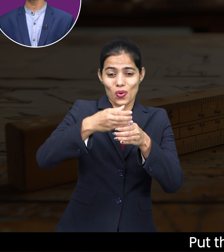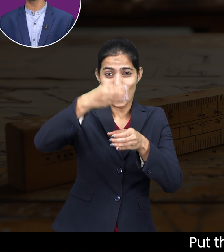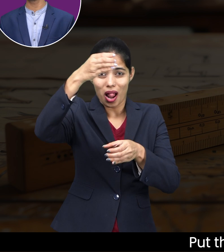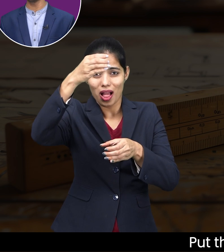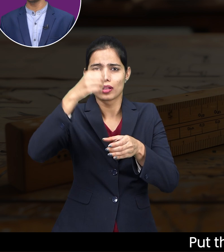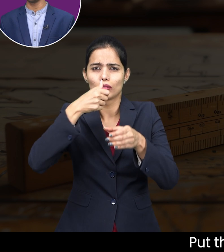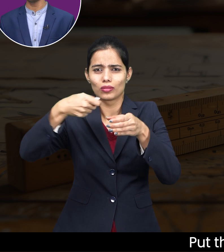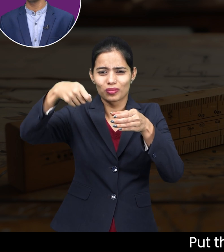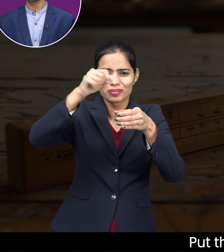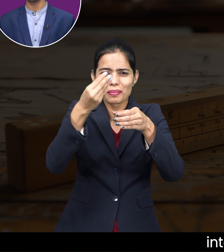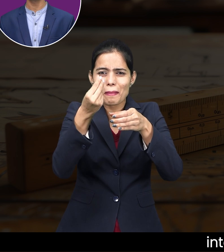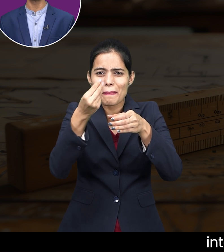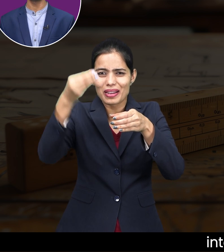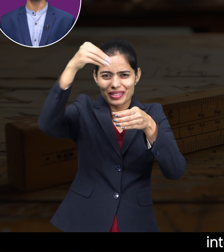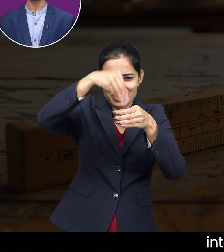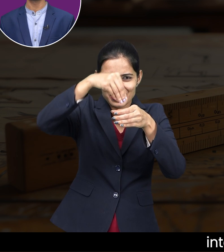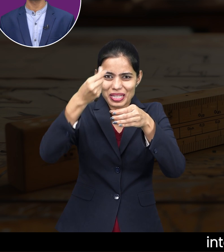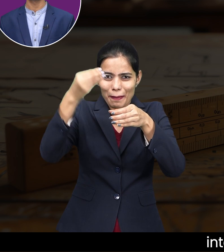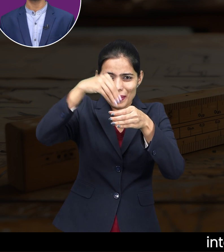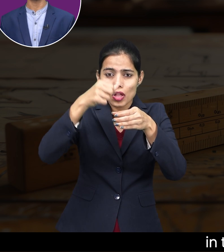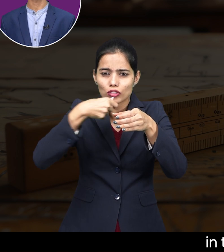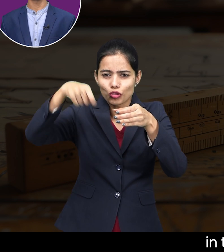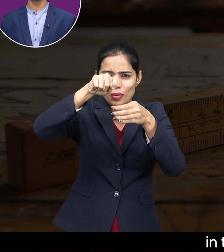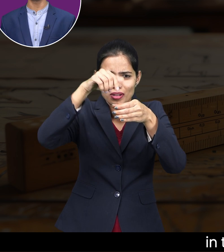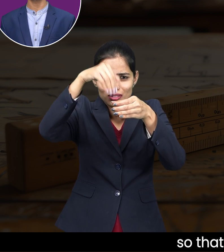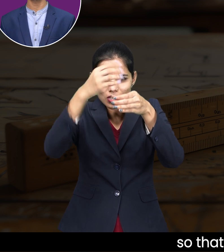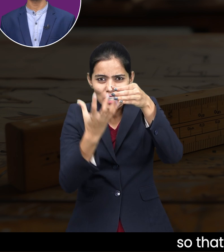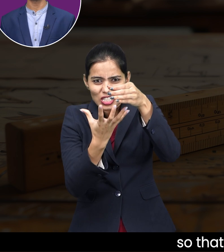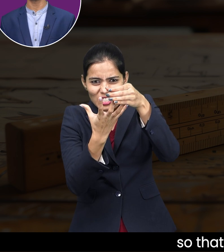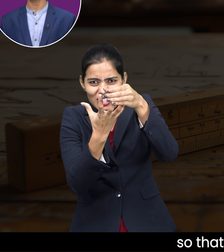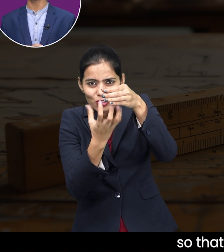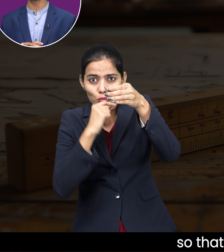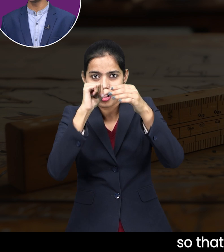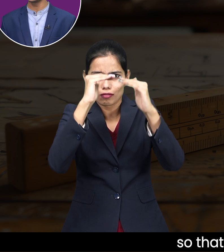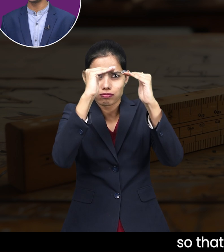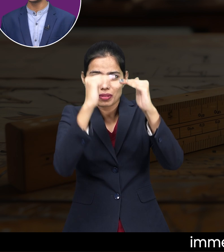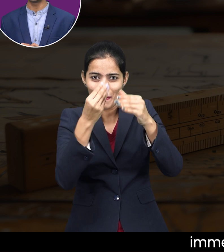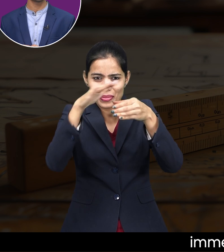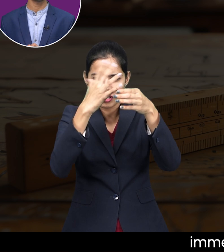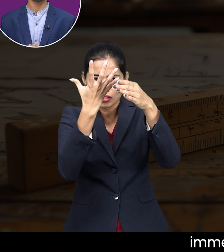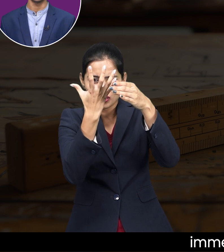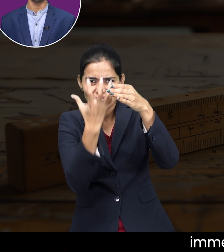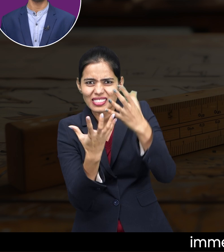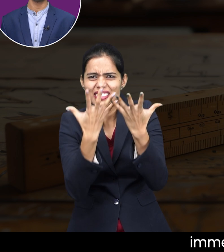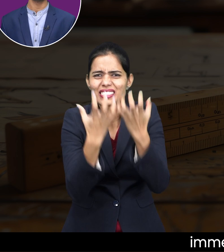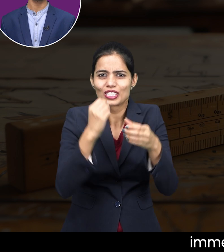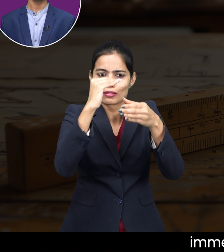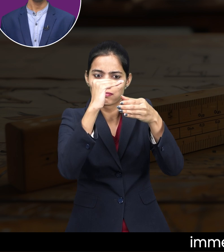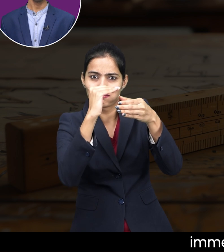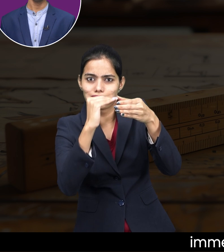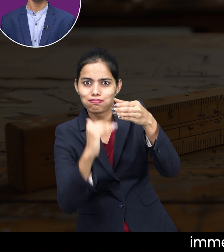Put the solid gently into the water in the cylinder so that it is completely immersed in water.